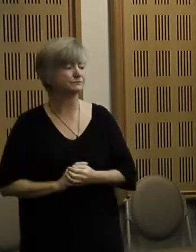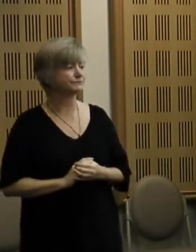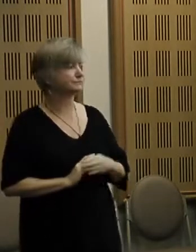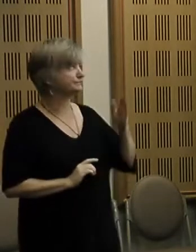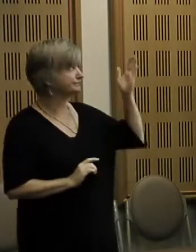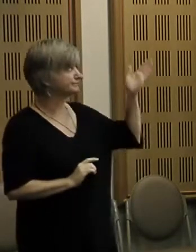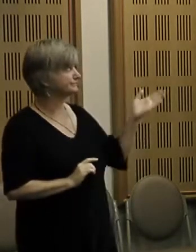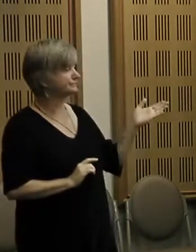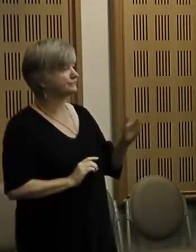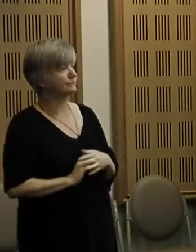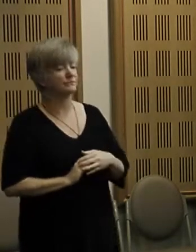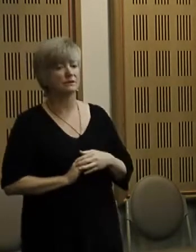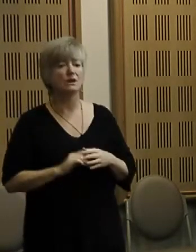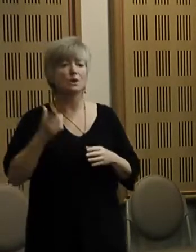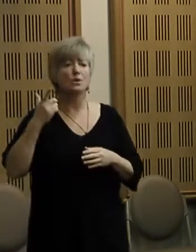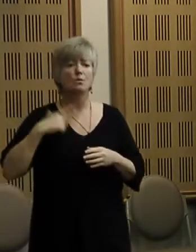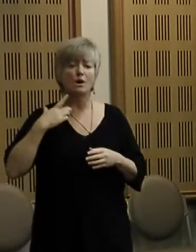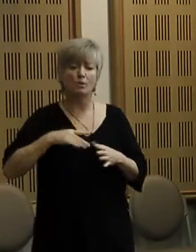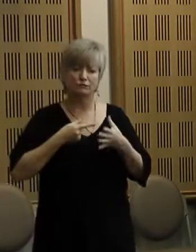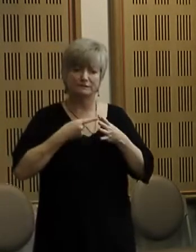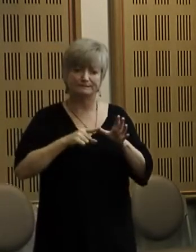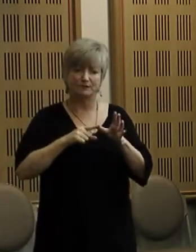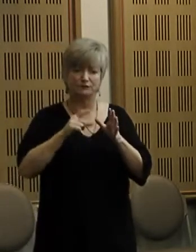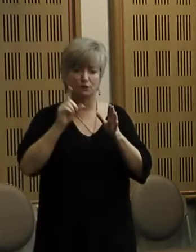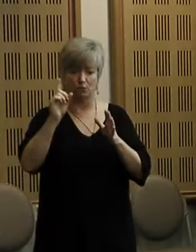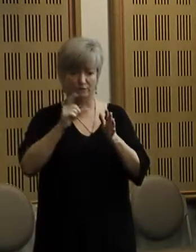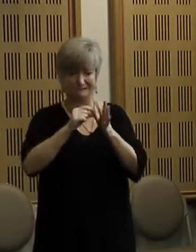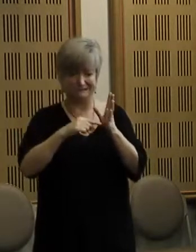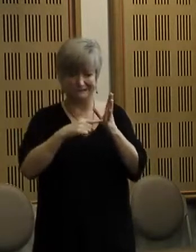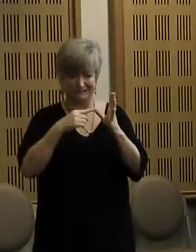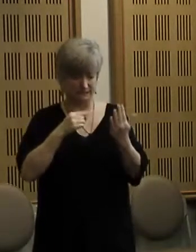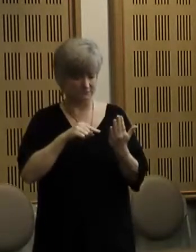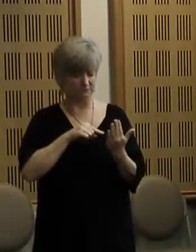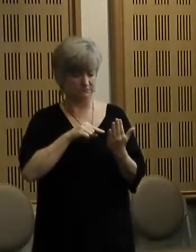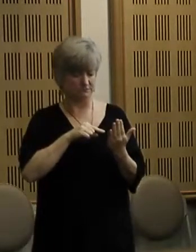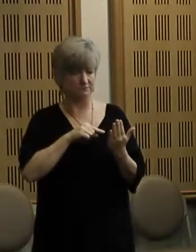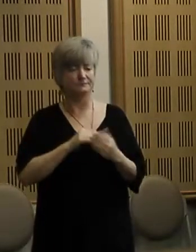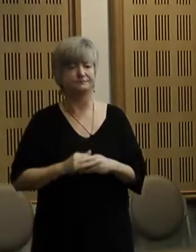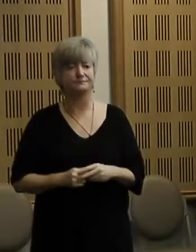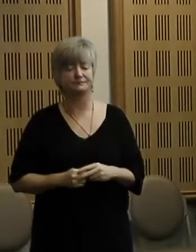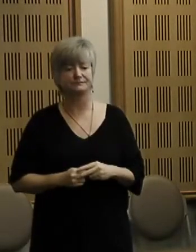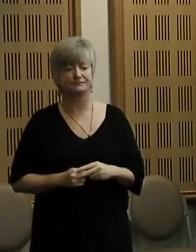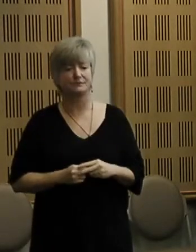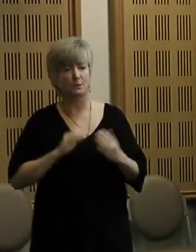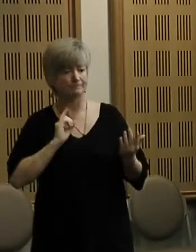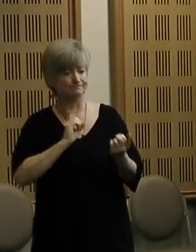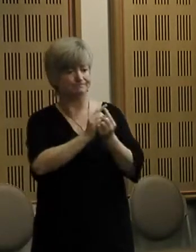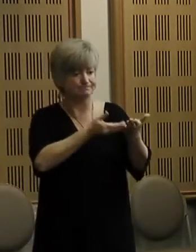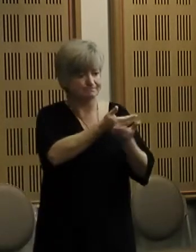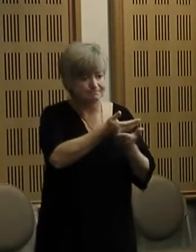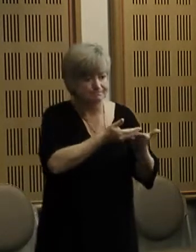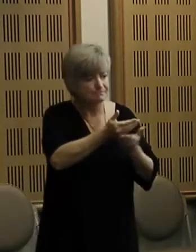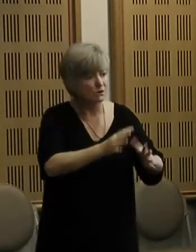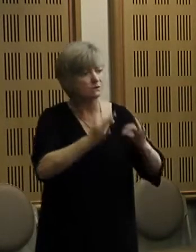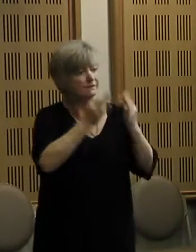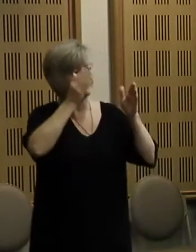because we wanted to have a response to the data, to what the data was showing. And when we went to consult with these organisations, we really